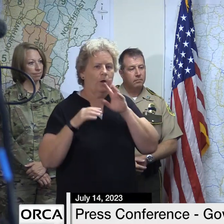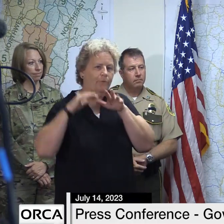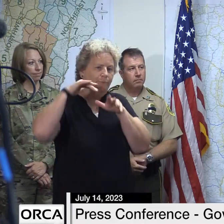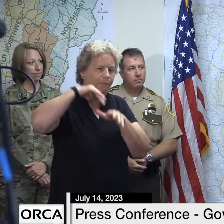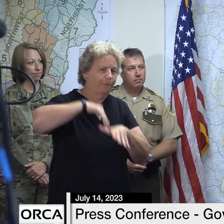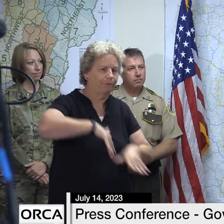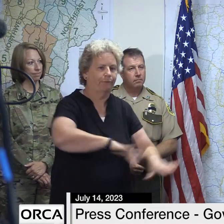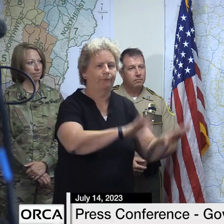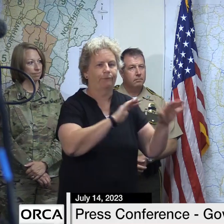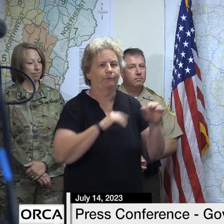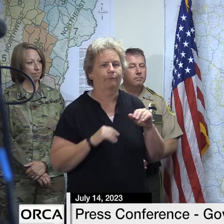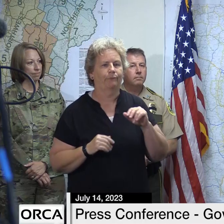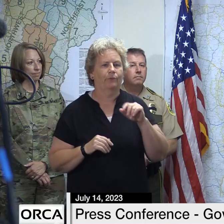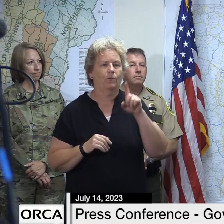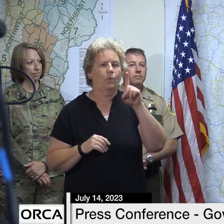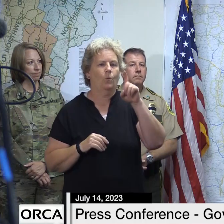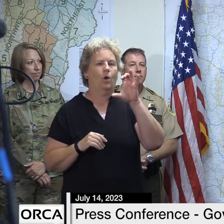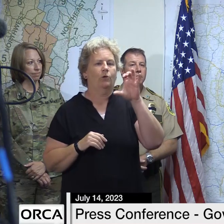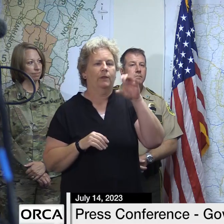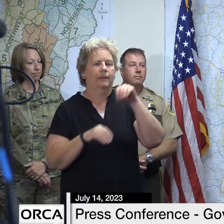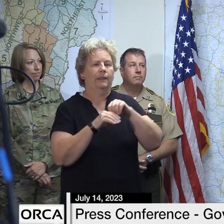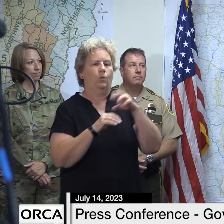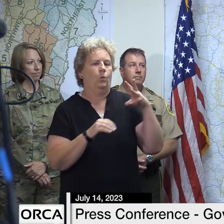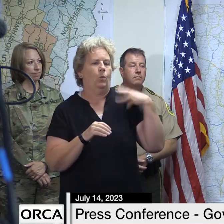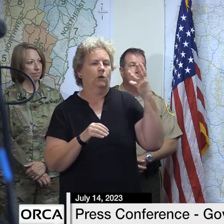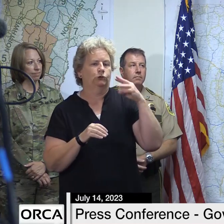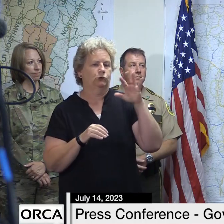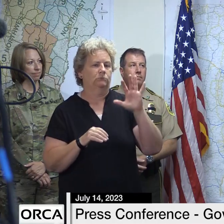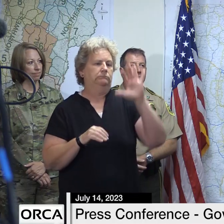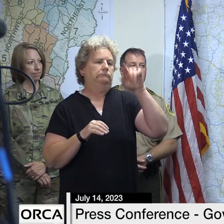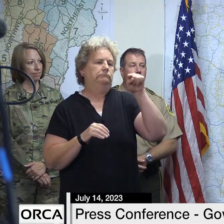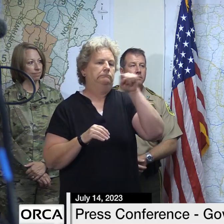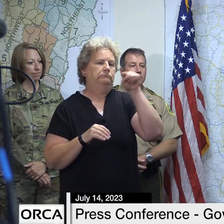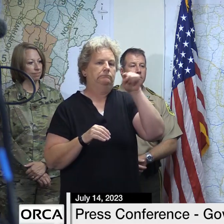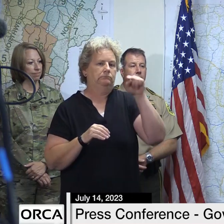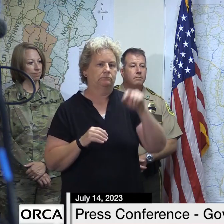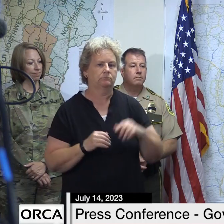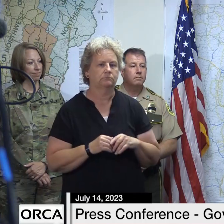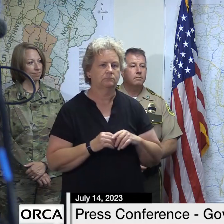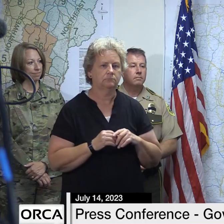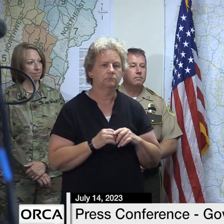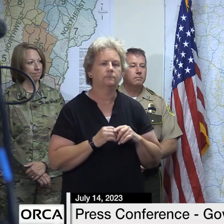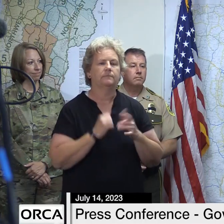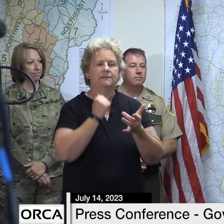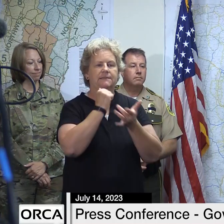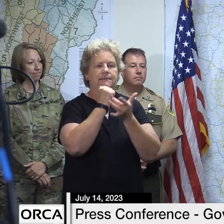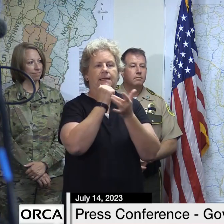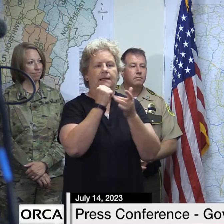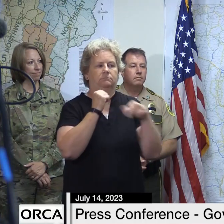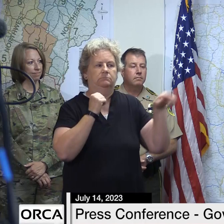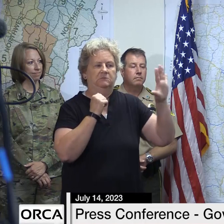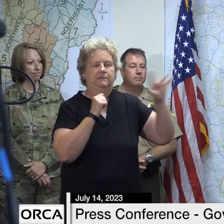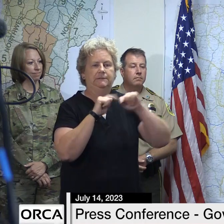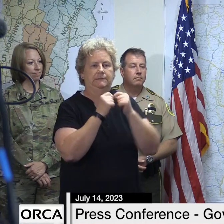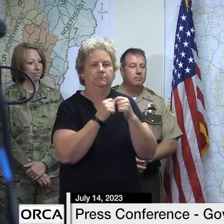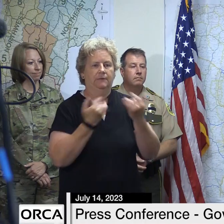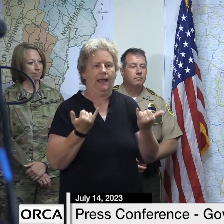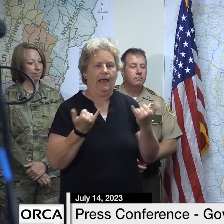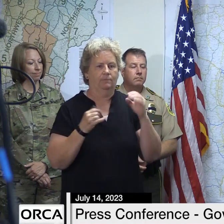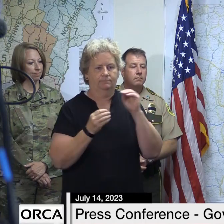in Washington. Currently, our geotech team is out there today planning on what the fix for that